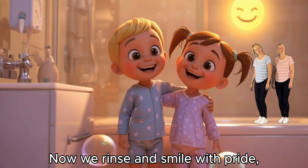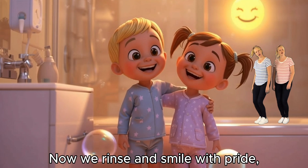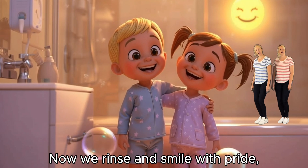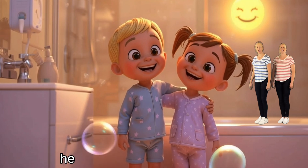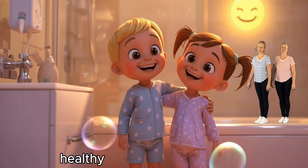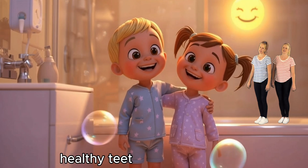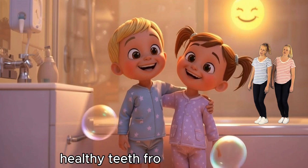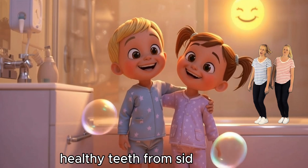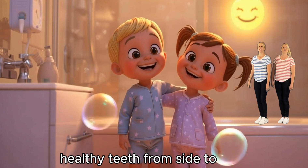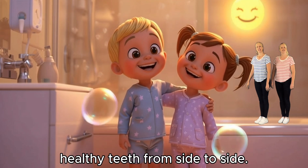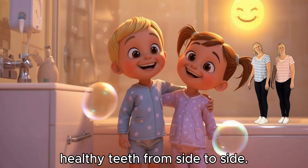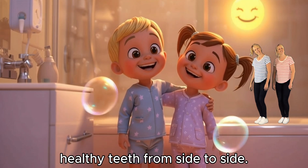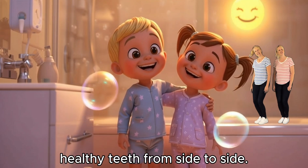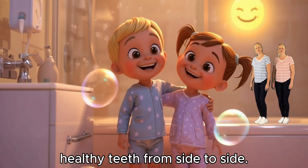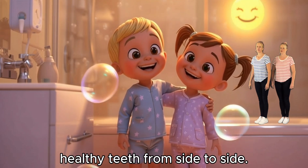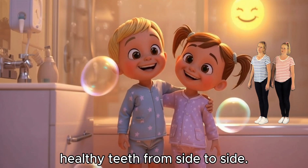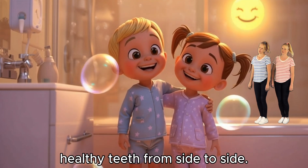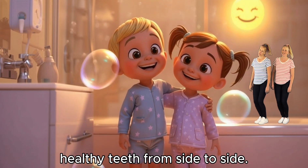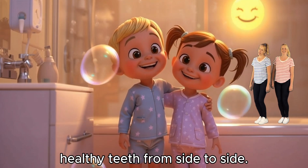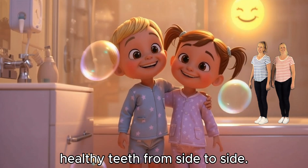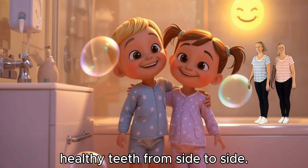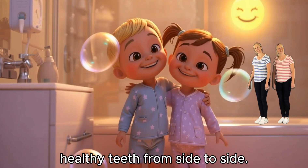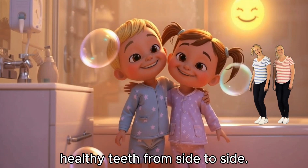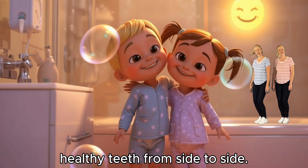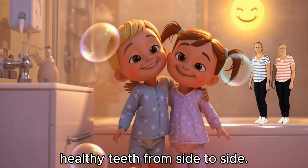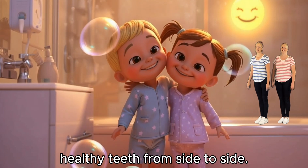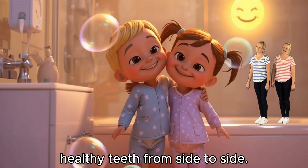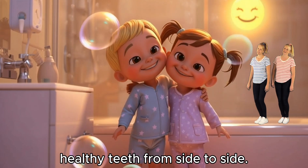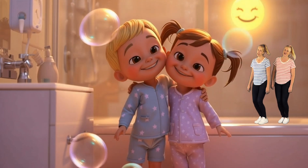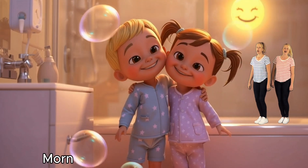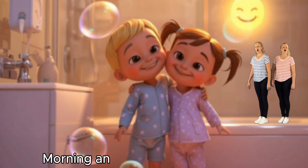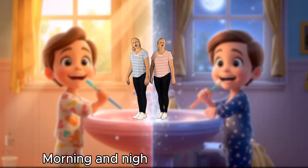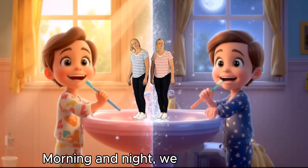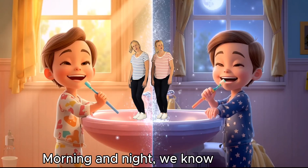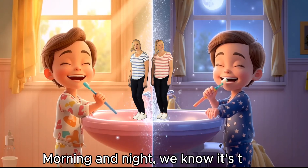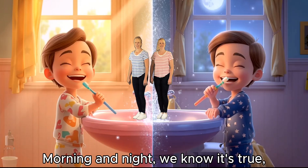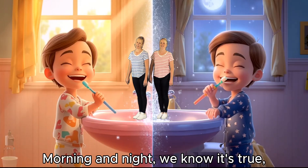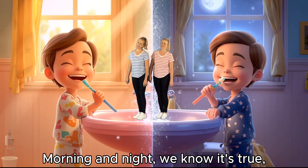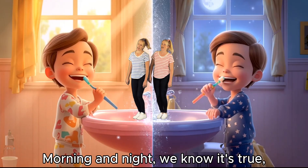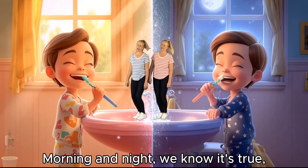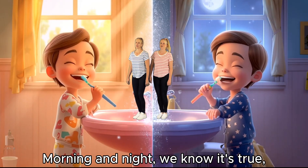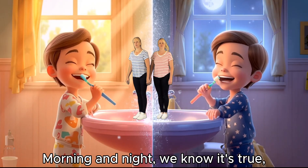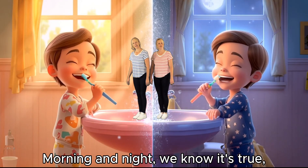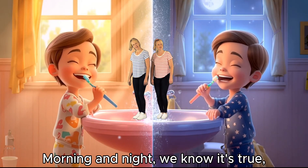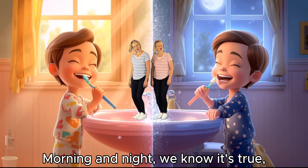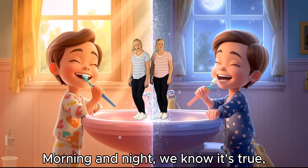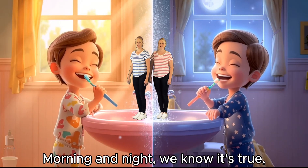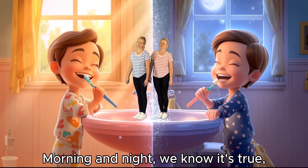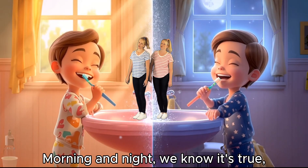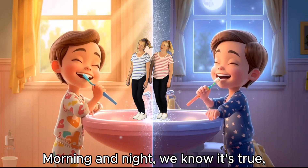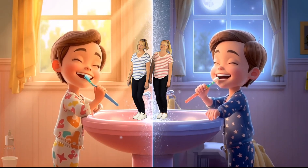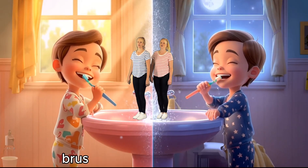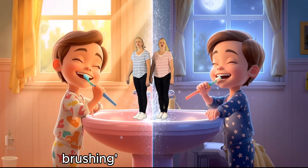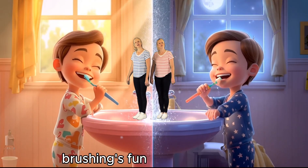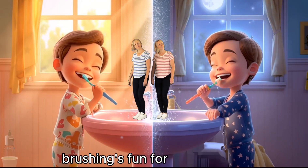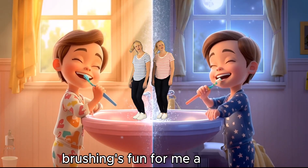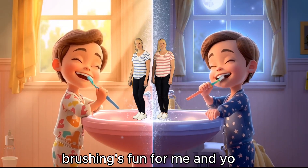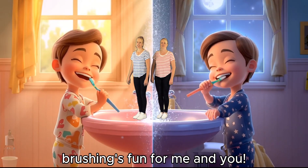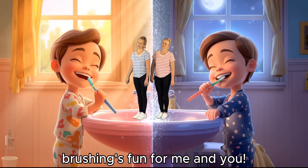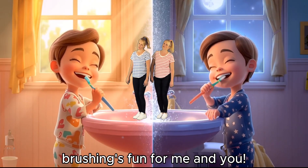pride. Healthy teeth from side to side. Morning and night, we know it's true. Brushing's fun